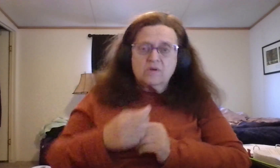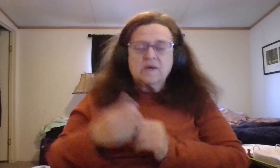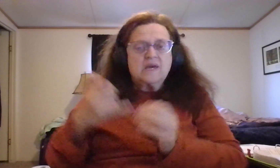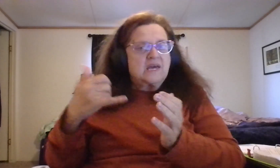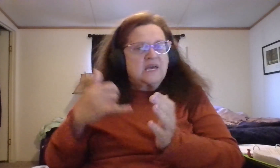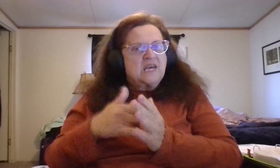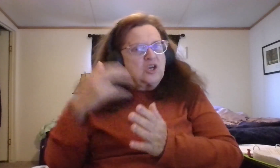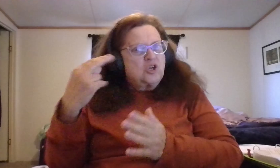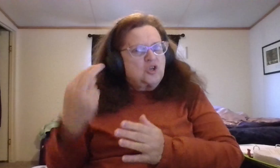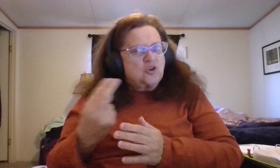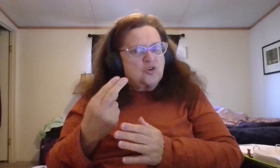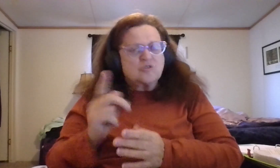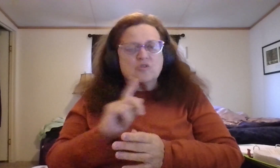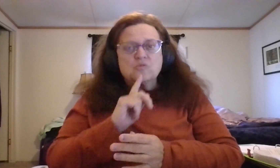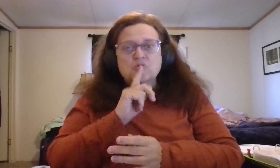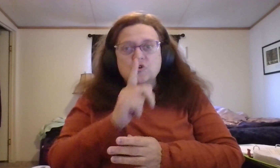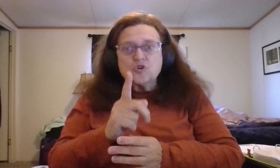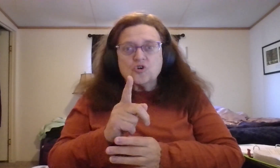used pure olive oil.